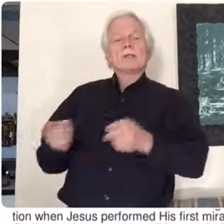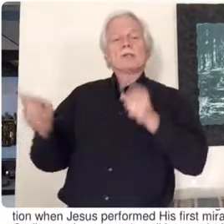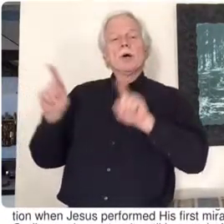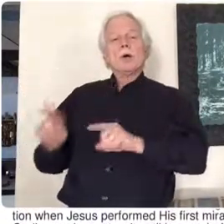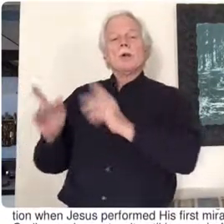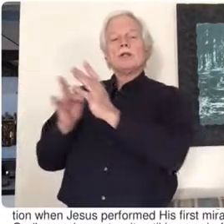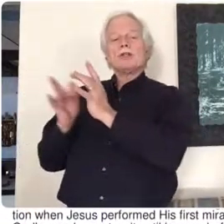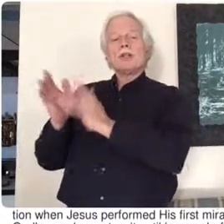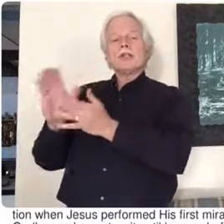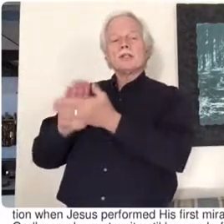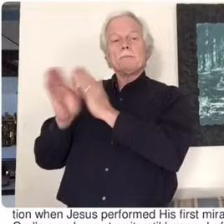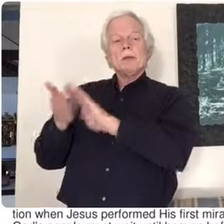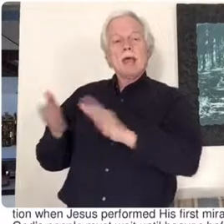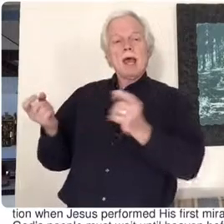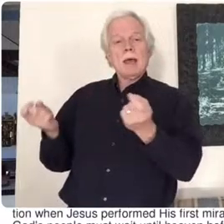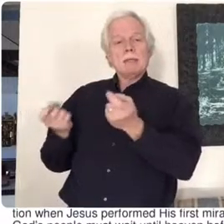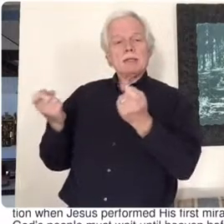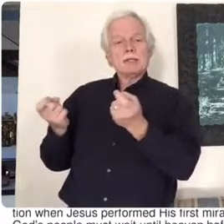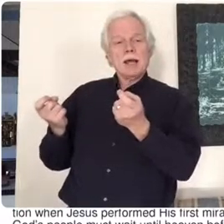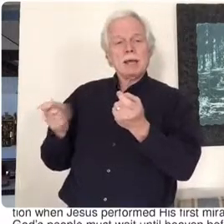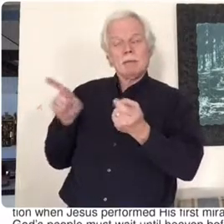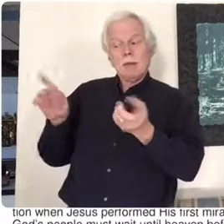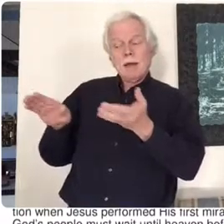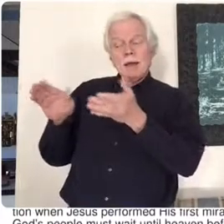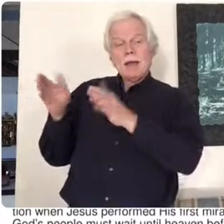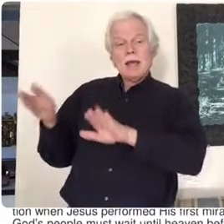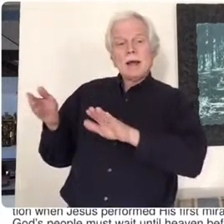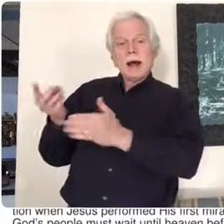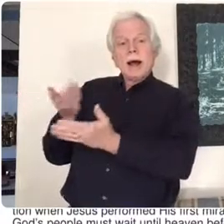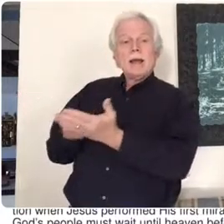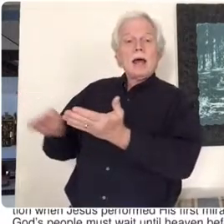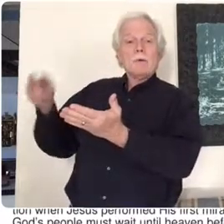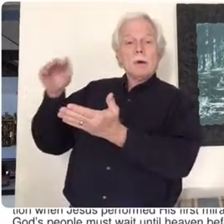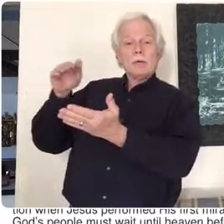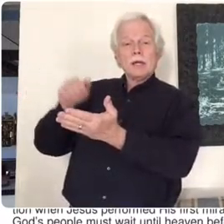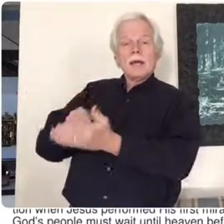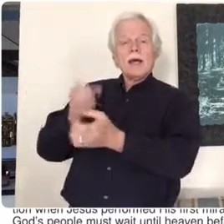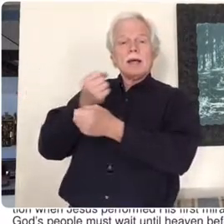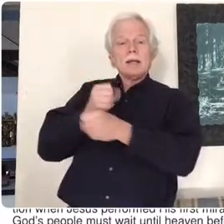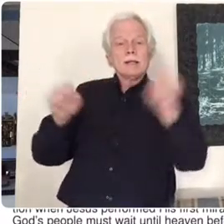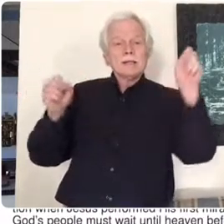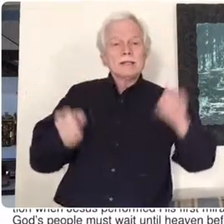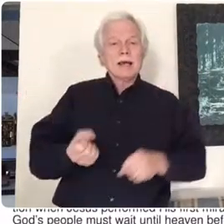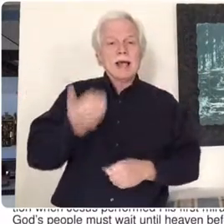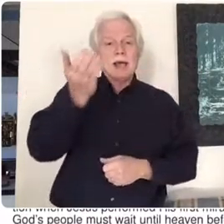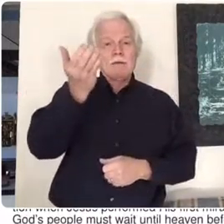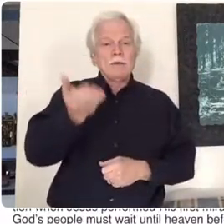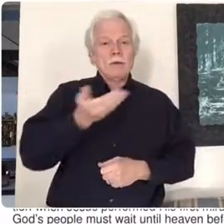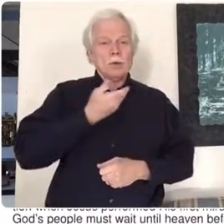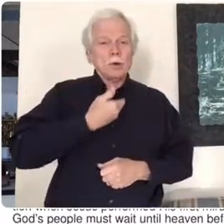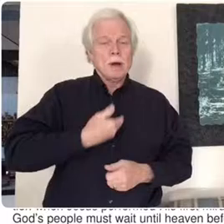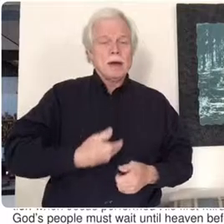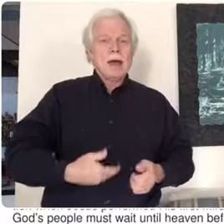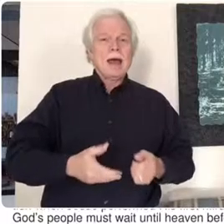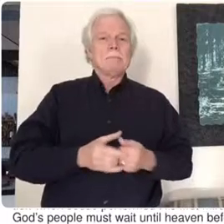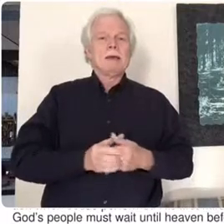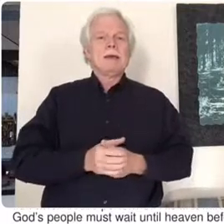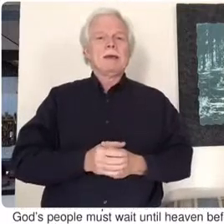when Jesus became sin. He died and rose again to save you and me.